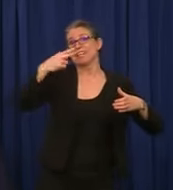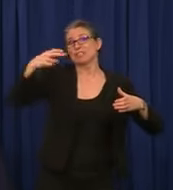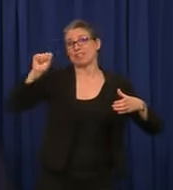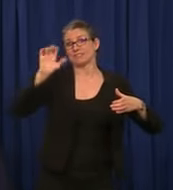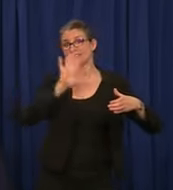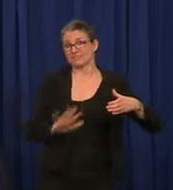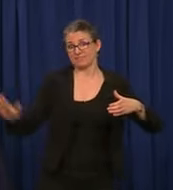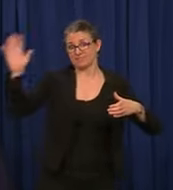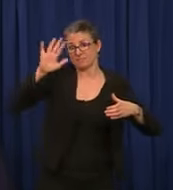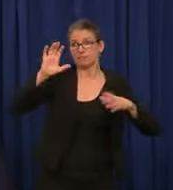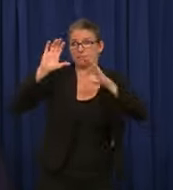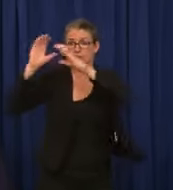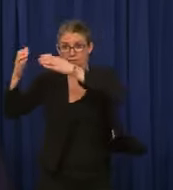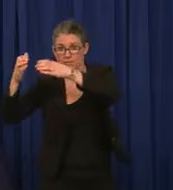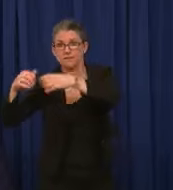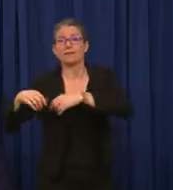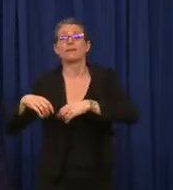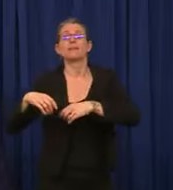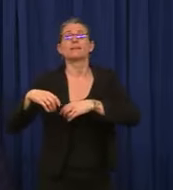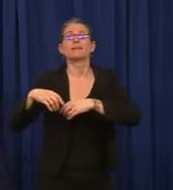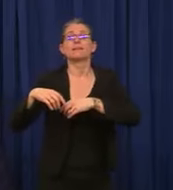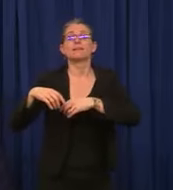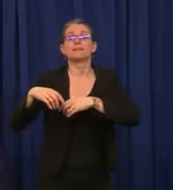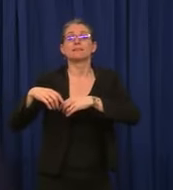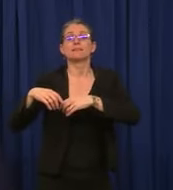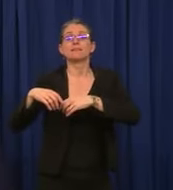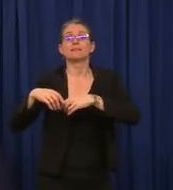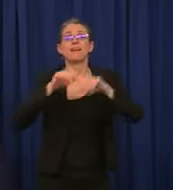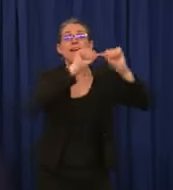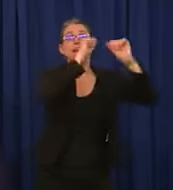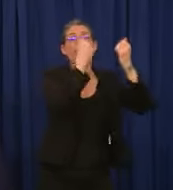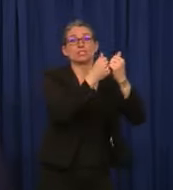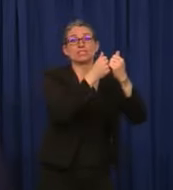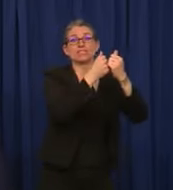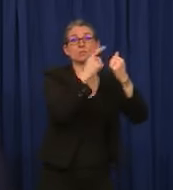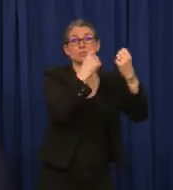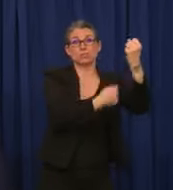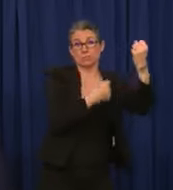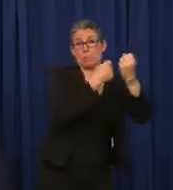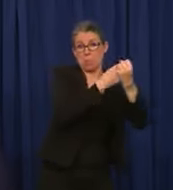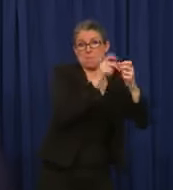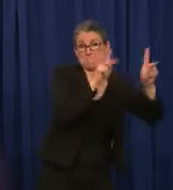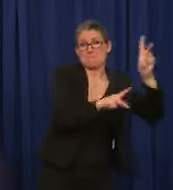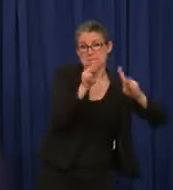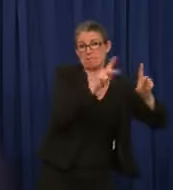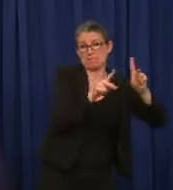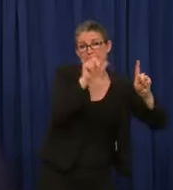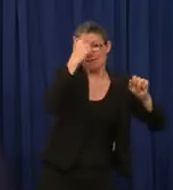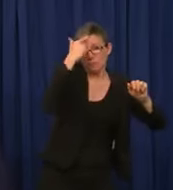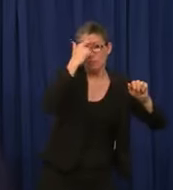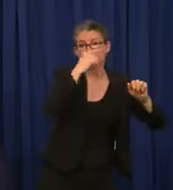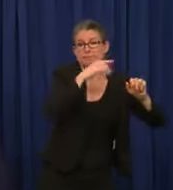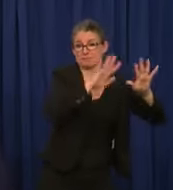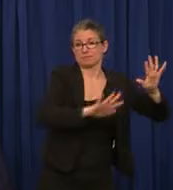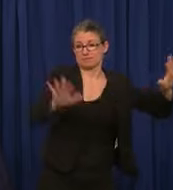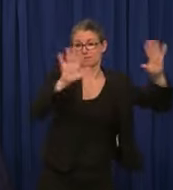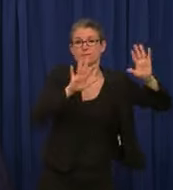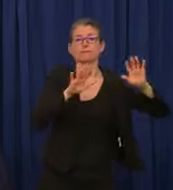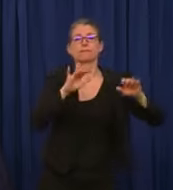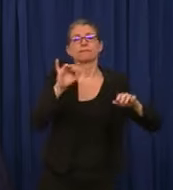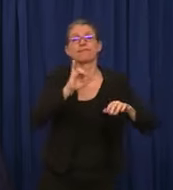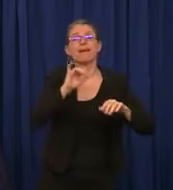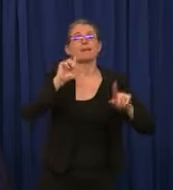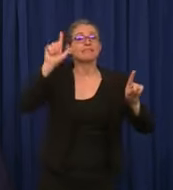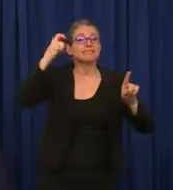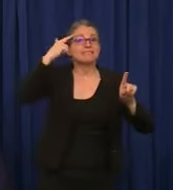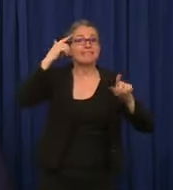Services, as well as other agencies across Maine state government, for example, the Maine State Housing Authority, et cetera. So that's been